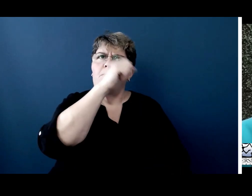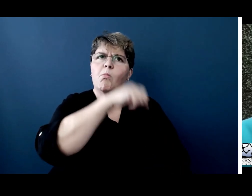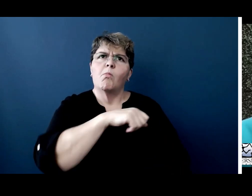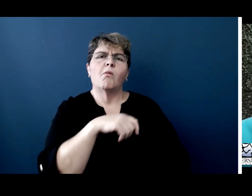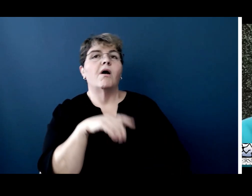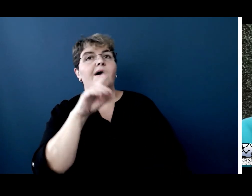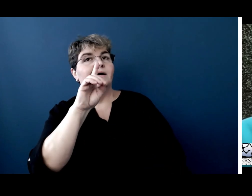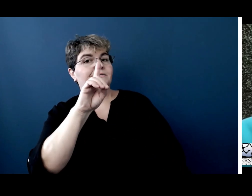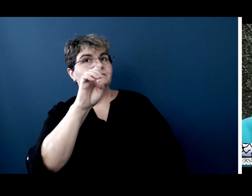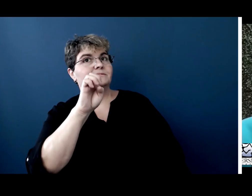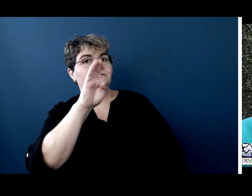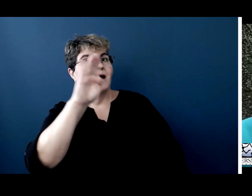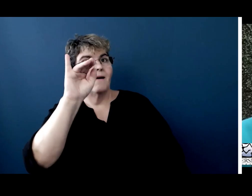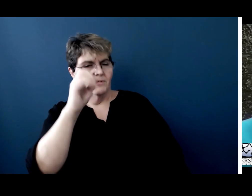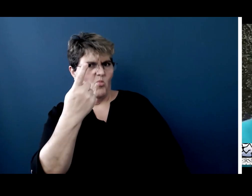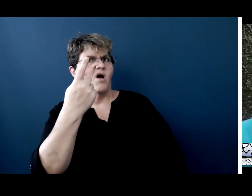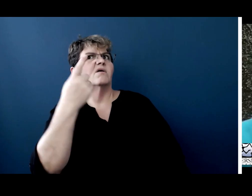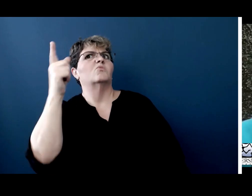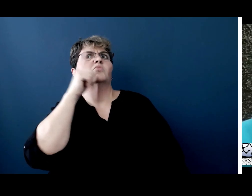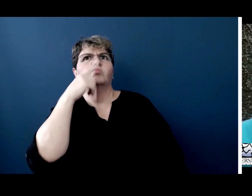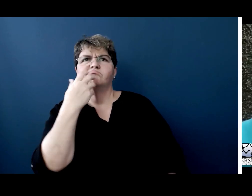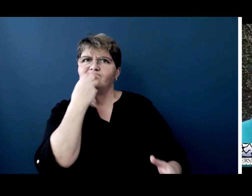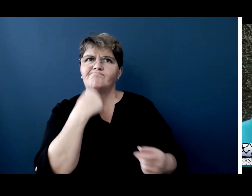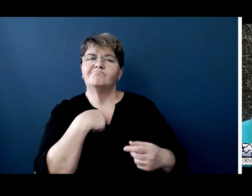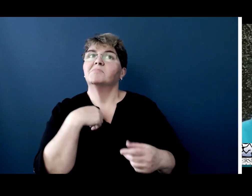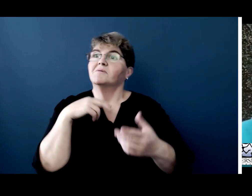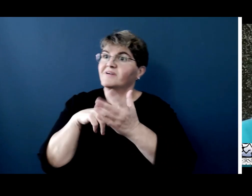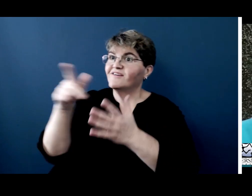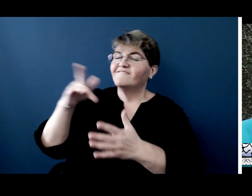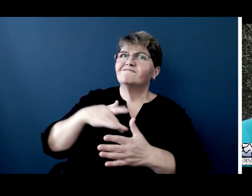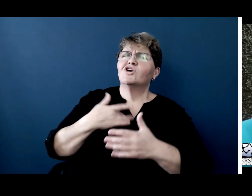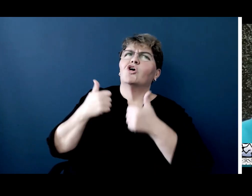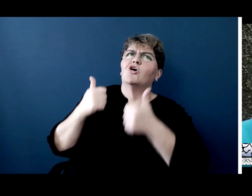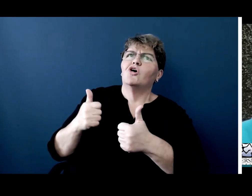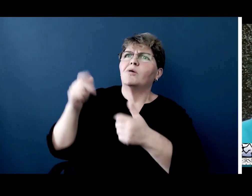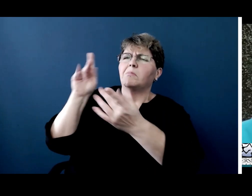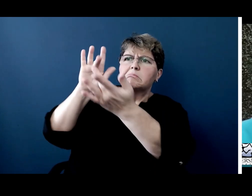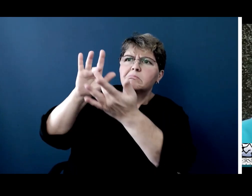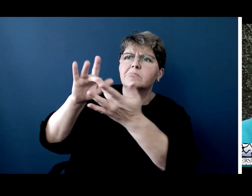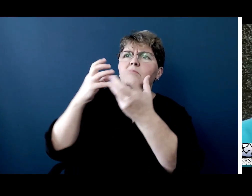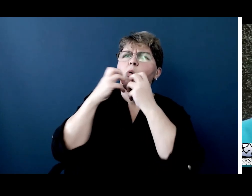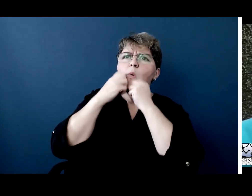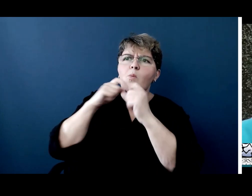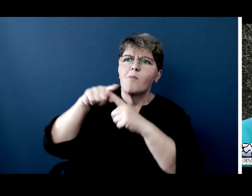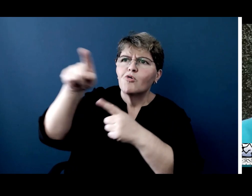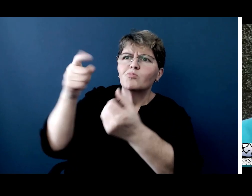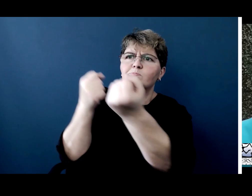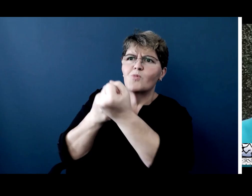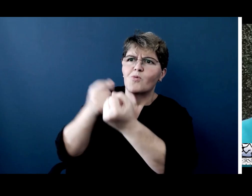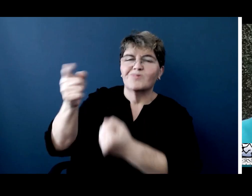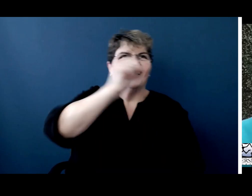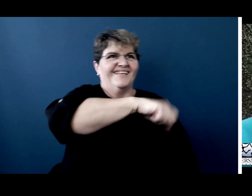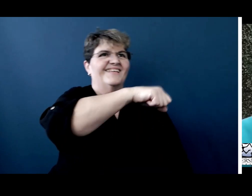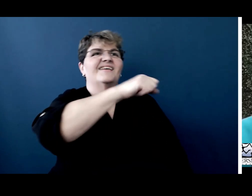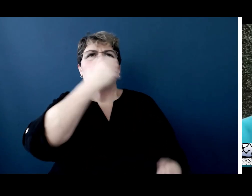all the people that care. yeah. There was a lot of people that cared for me, Yeah. and Debbie was one of them. Did that feel good to see all the